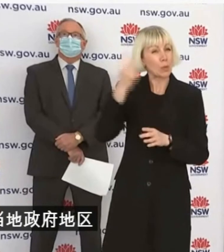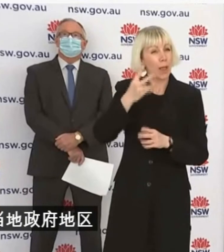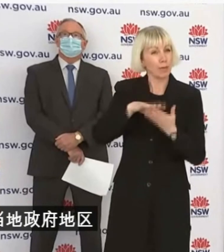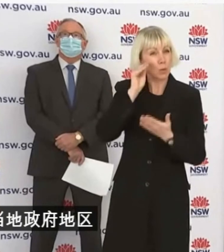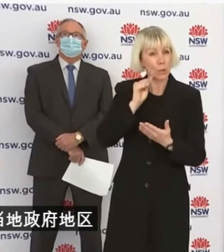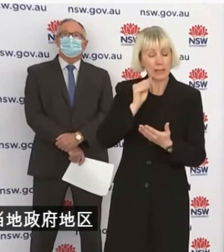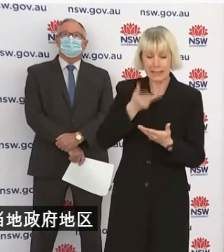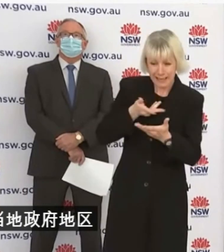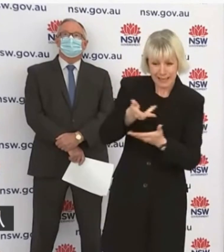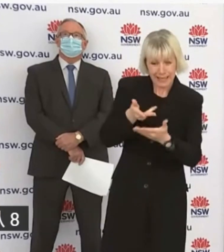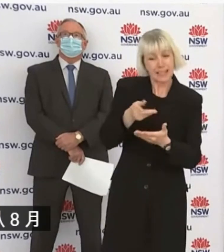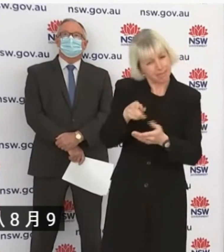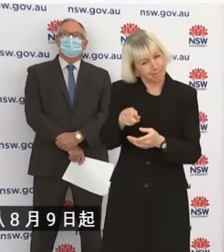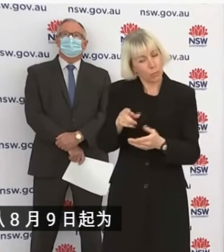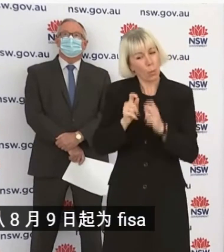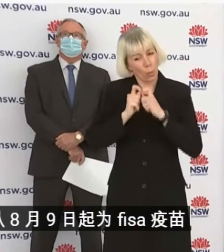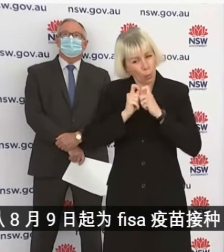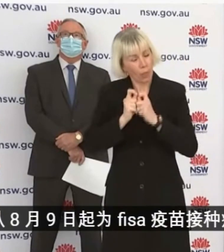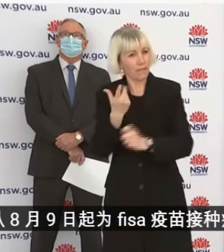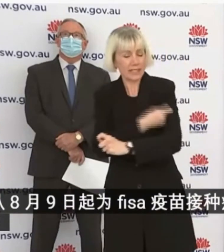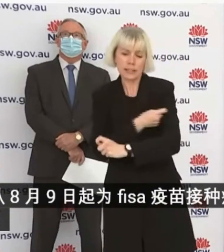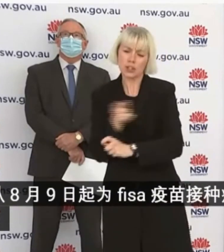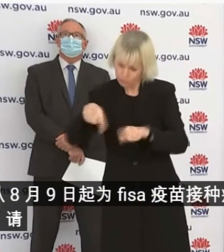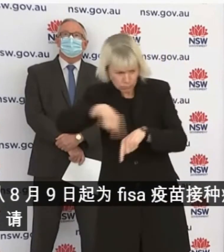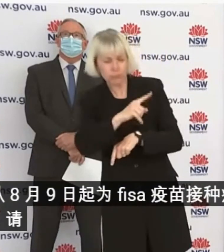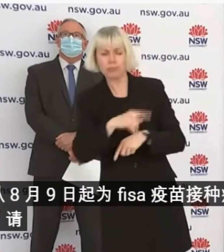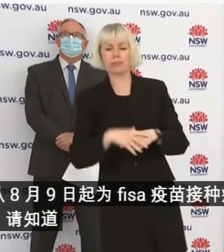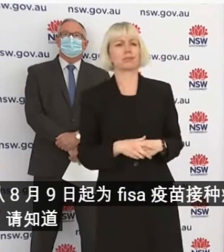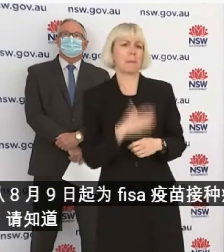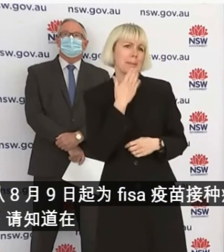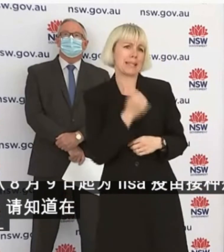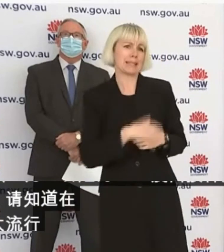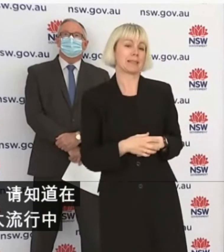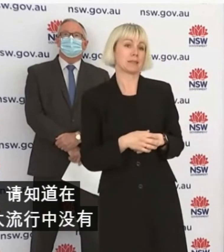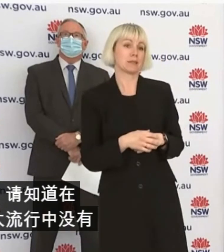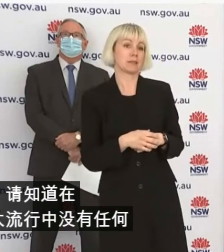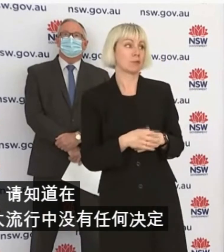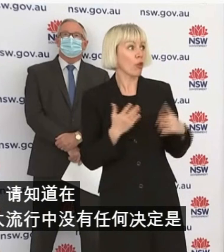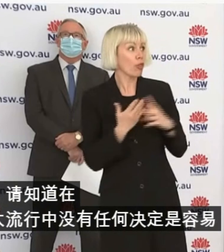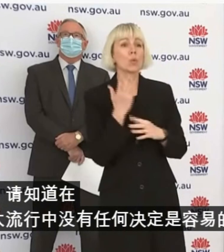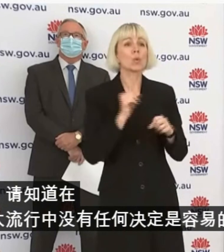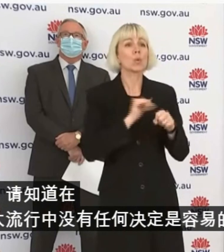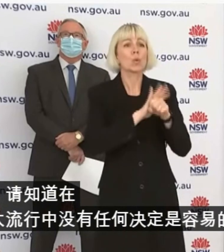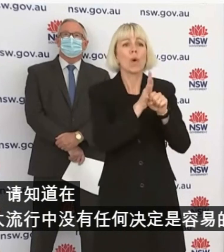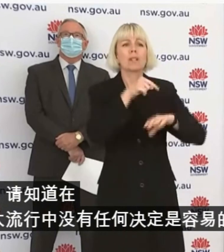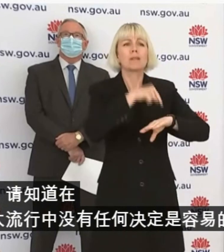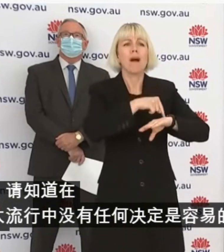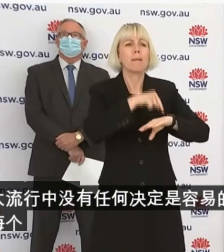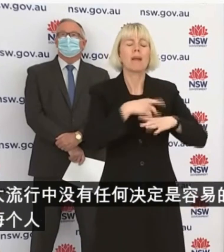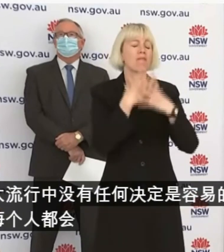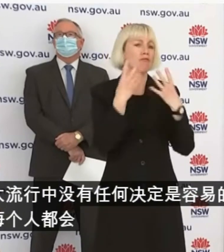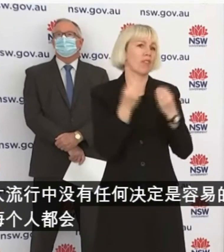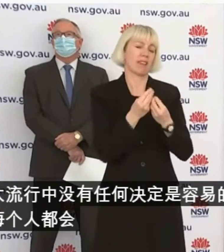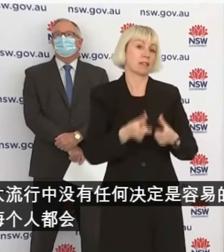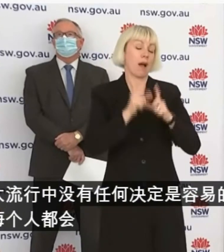come forward for the vaccination, the Pfizer vaccination from the 9th of August. And please know that in a pandemic, no decision is easy, but I think